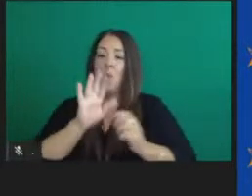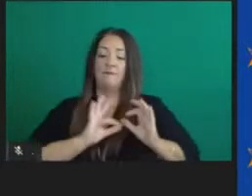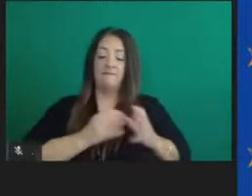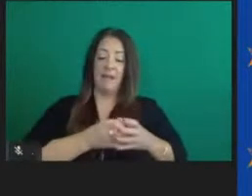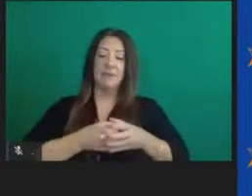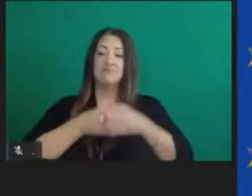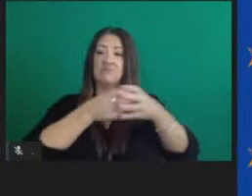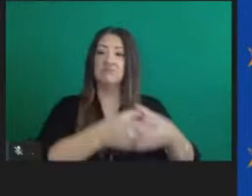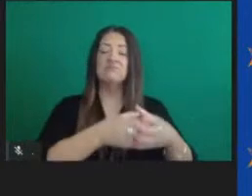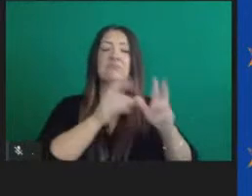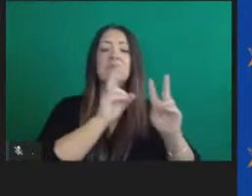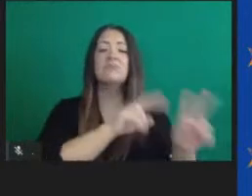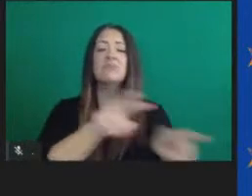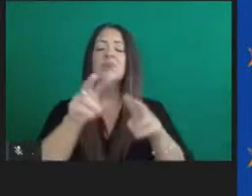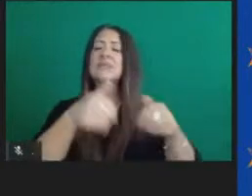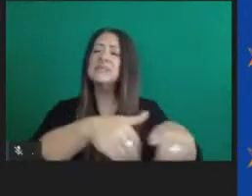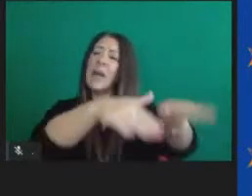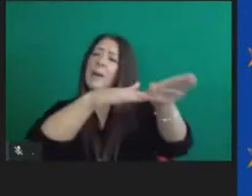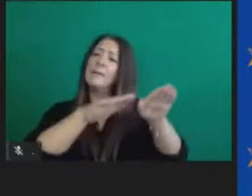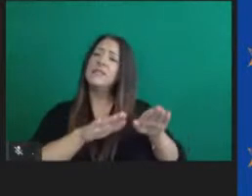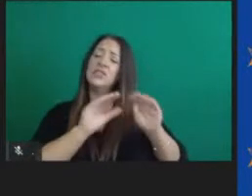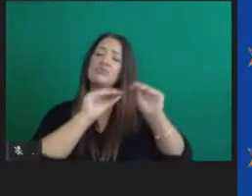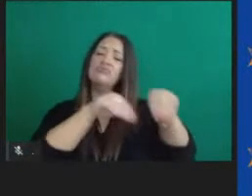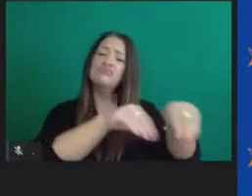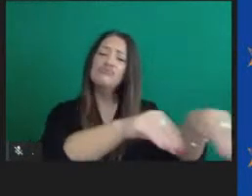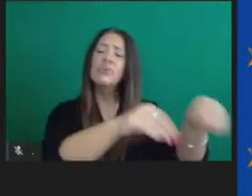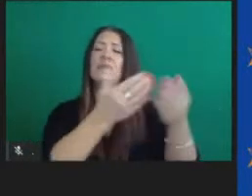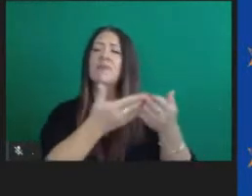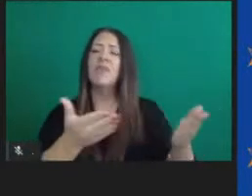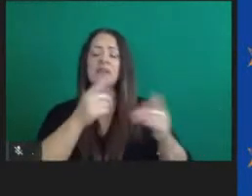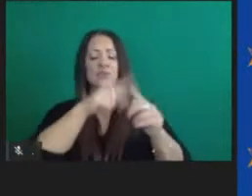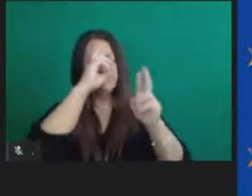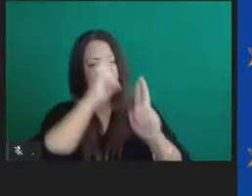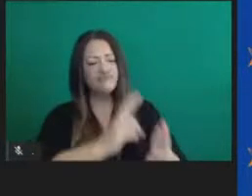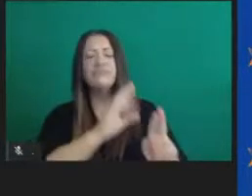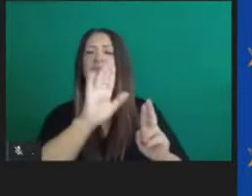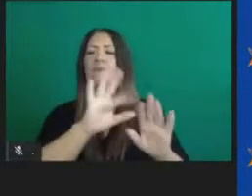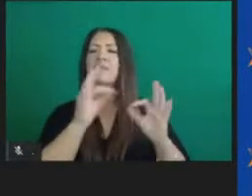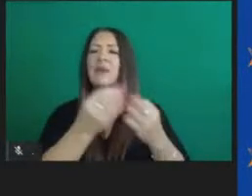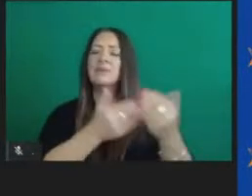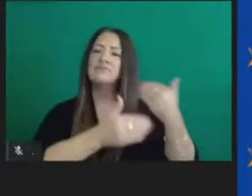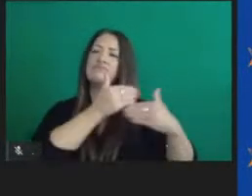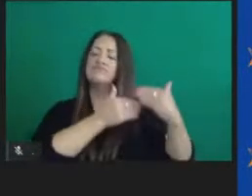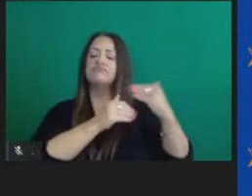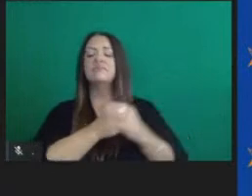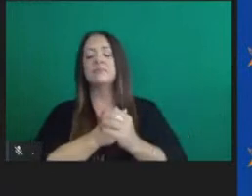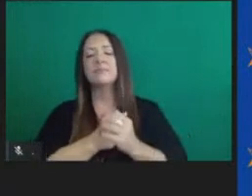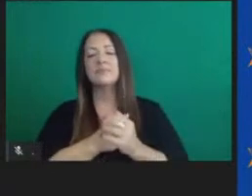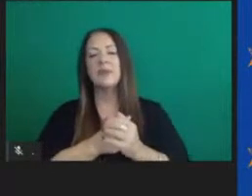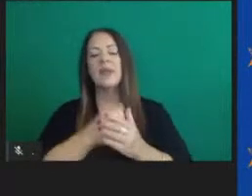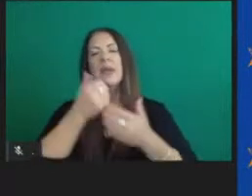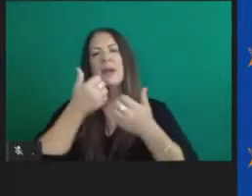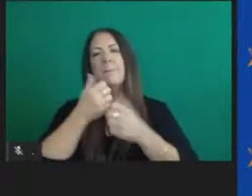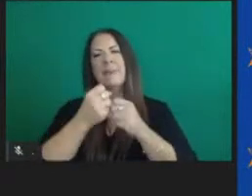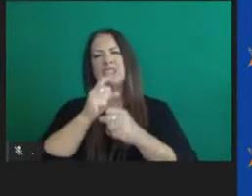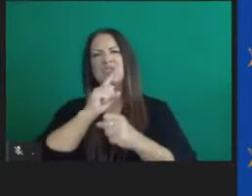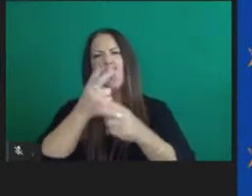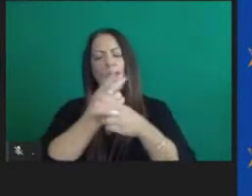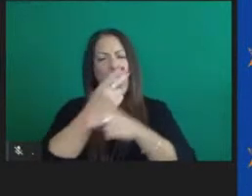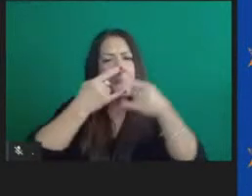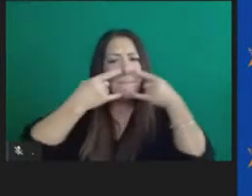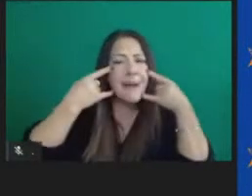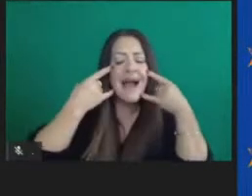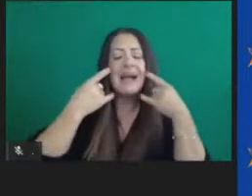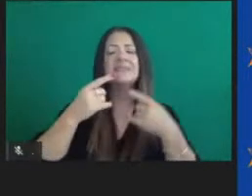with, wearing your mask, practicing good physical distancing, and making sure that you're not mixing with others who happen to